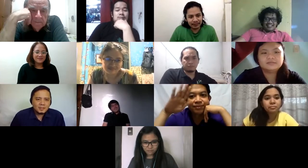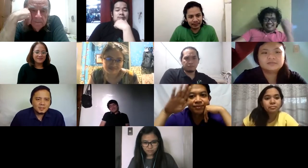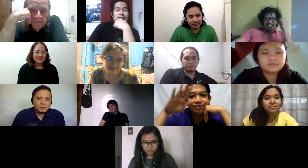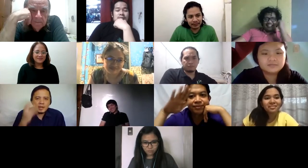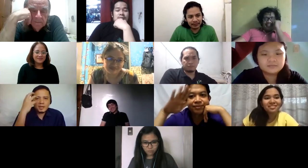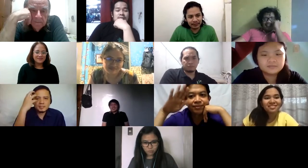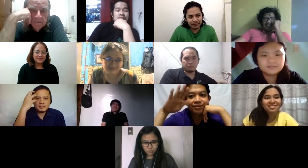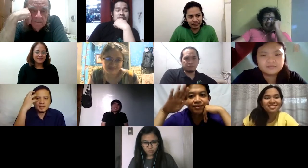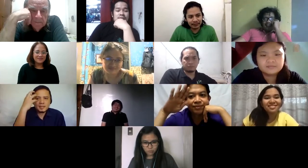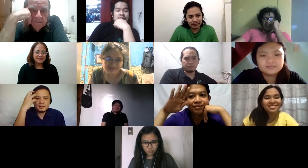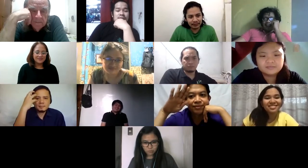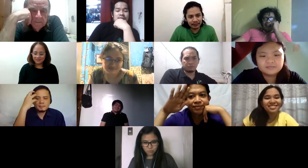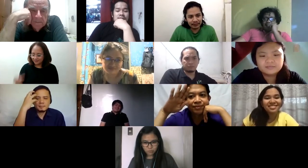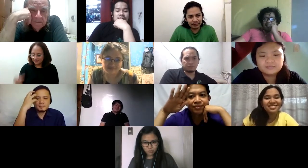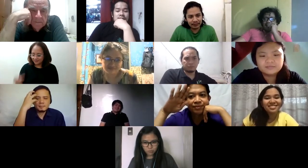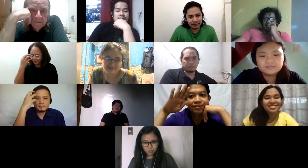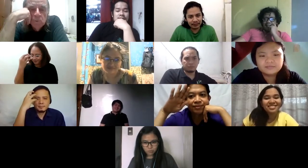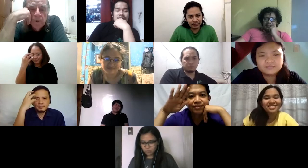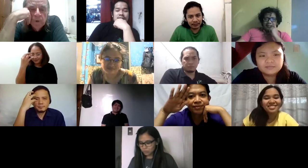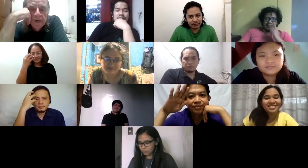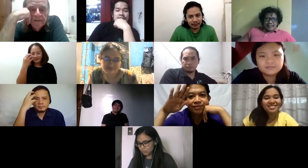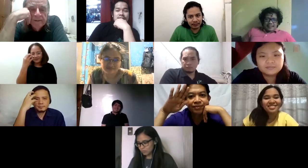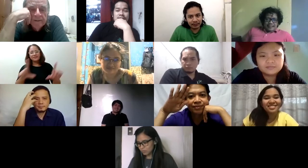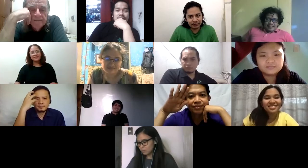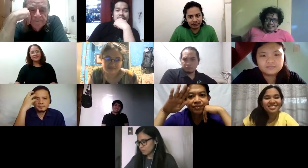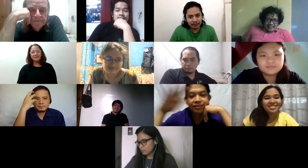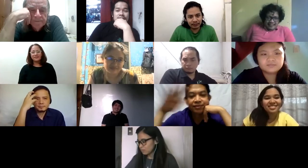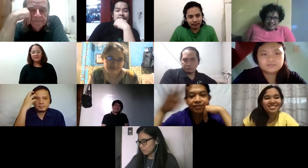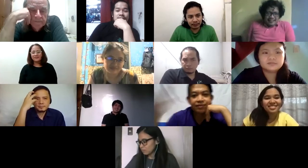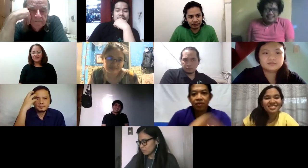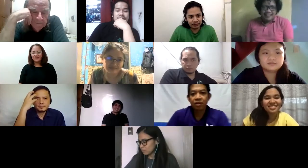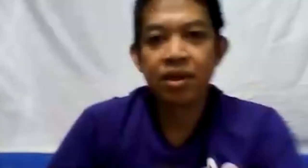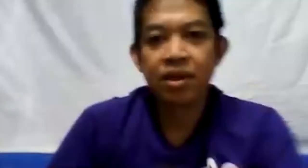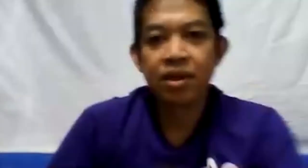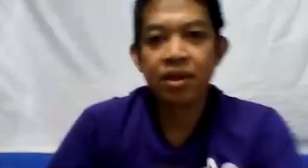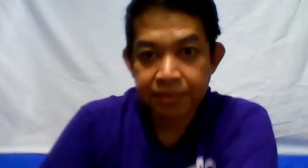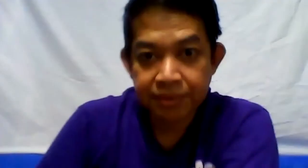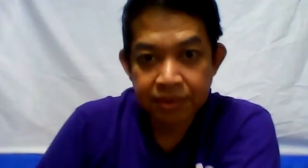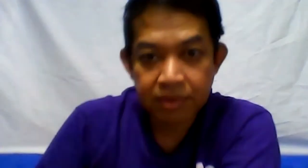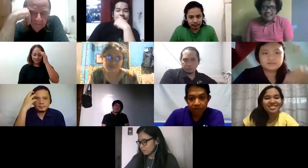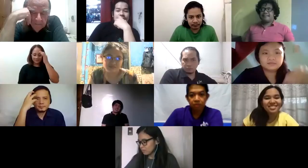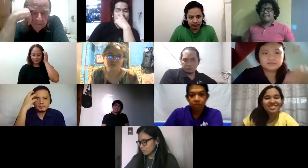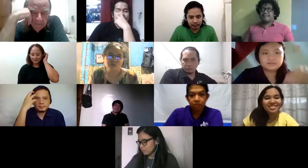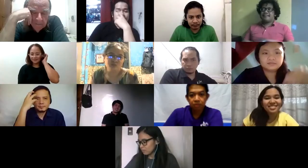Ray has his hand up. Right. Mhm.